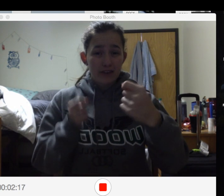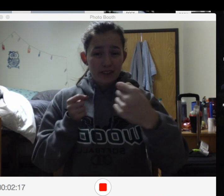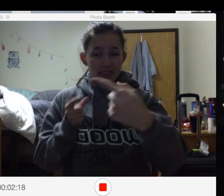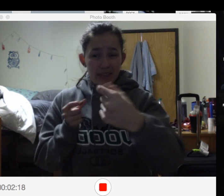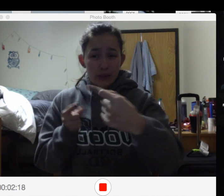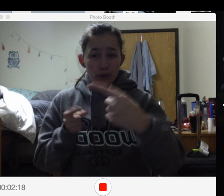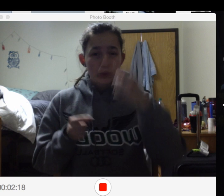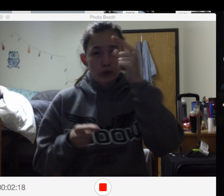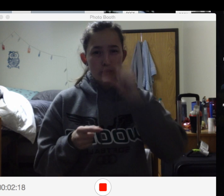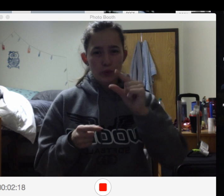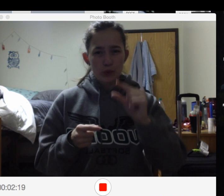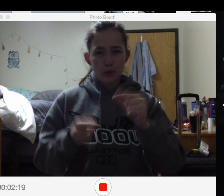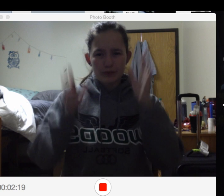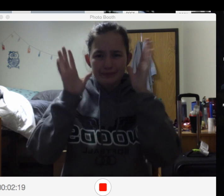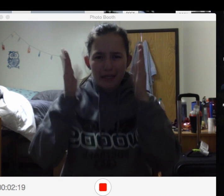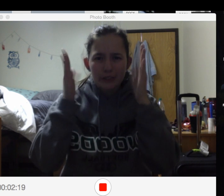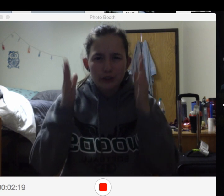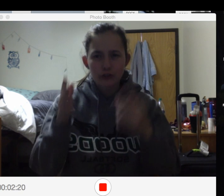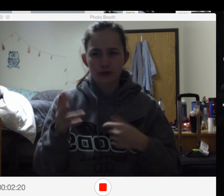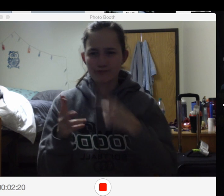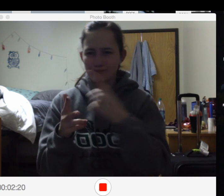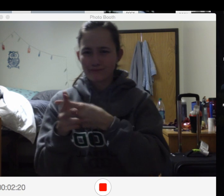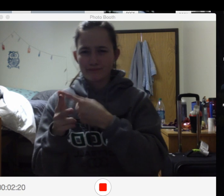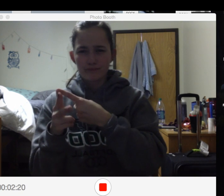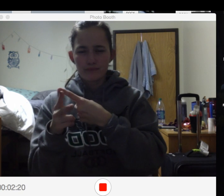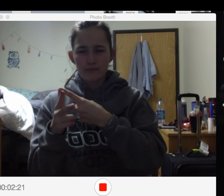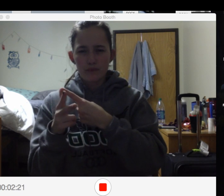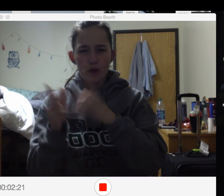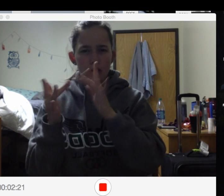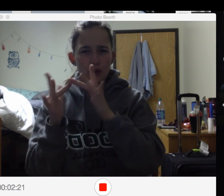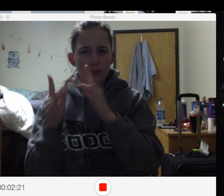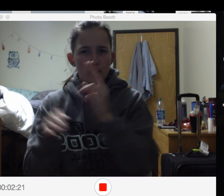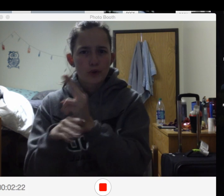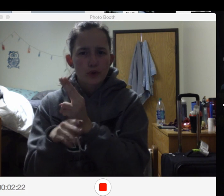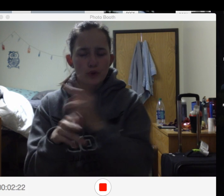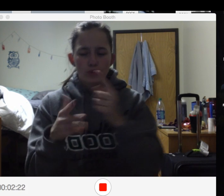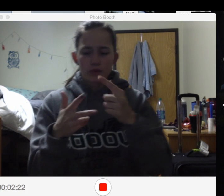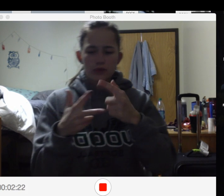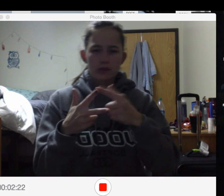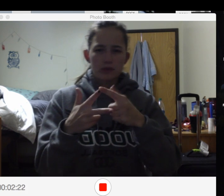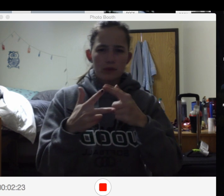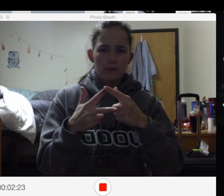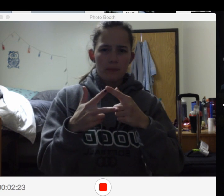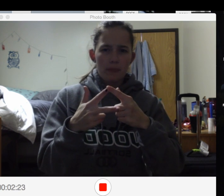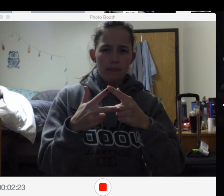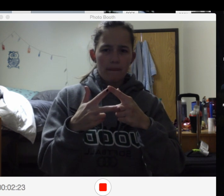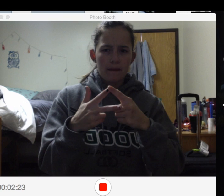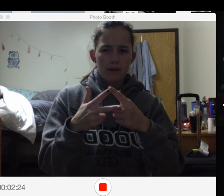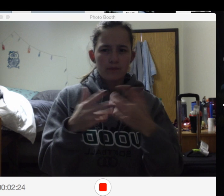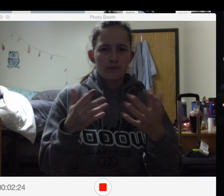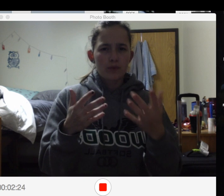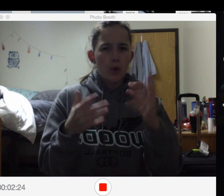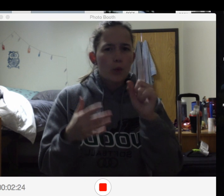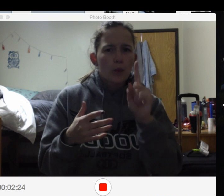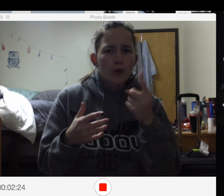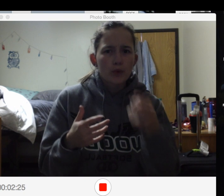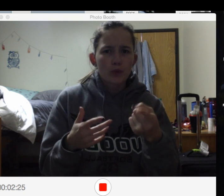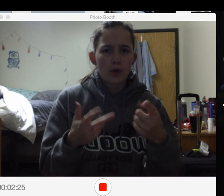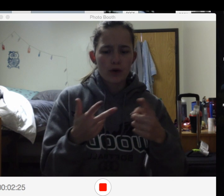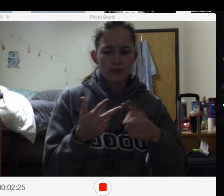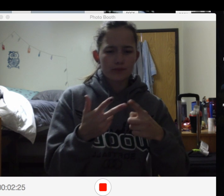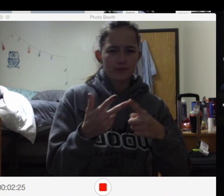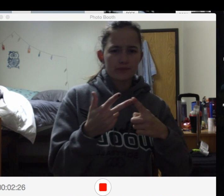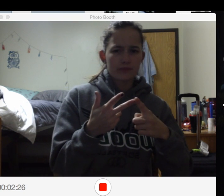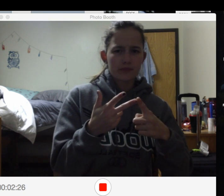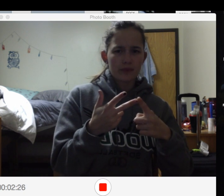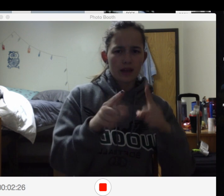looks at. Everything from what kind of computer you're on, to what kind of browser you're using, to where you're